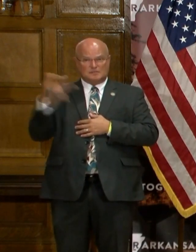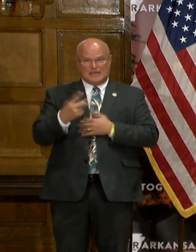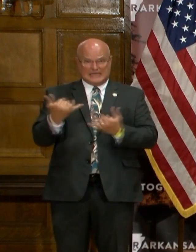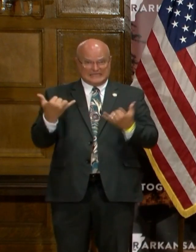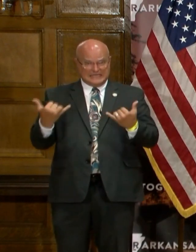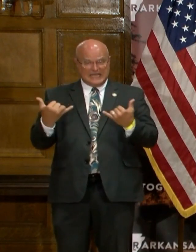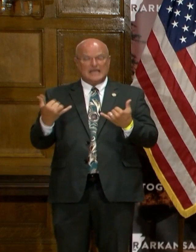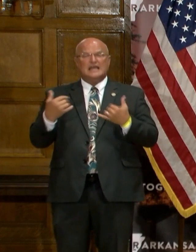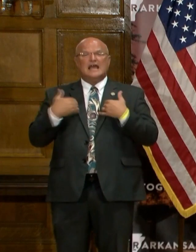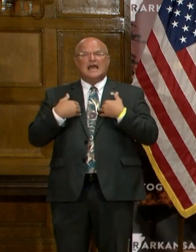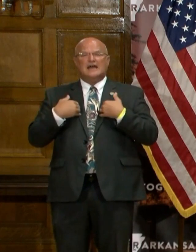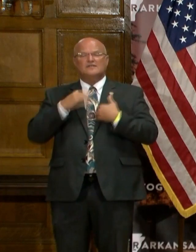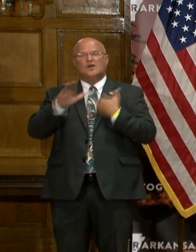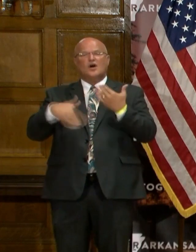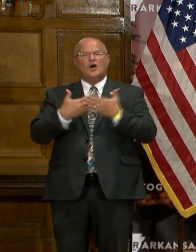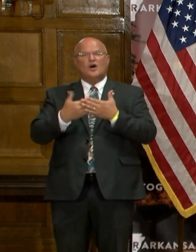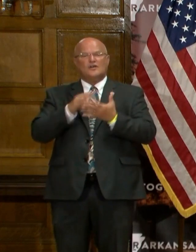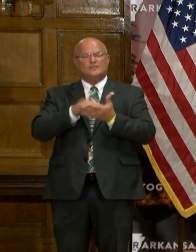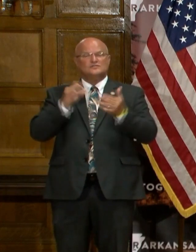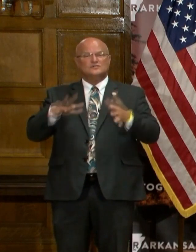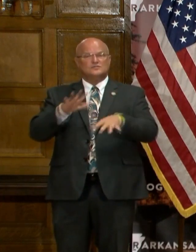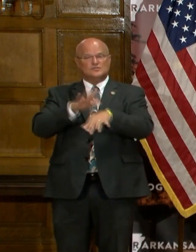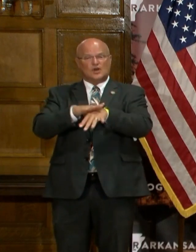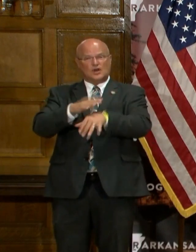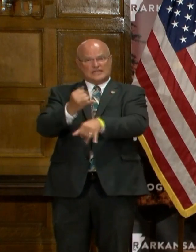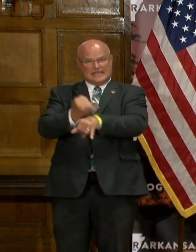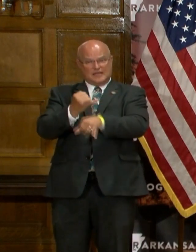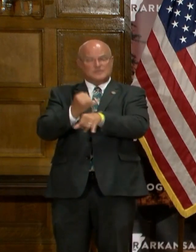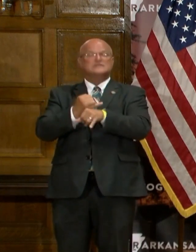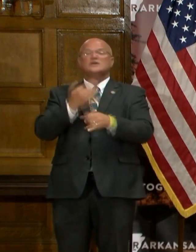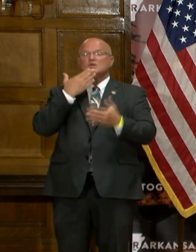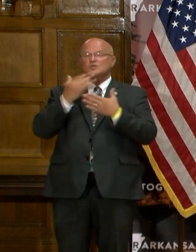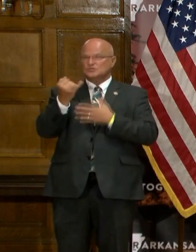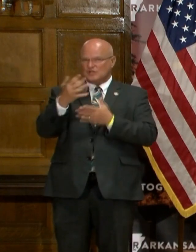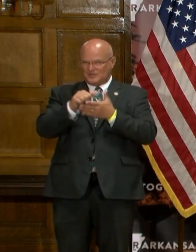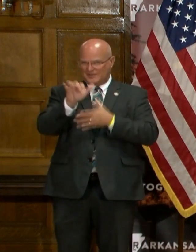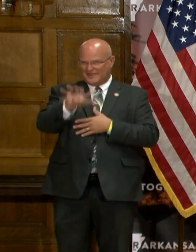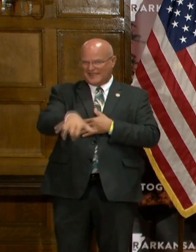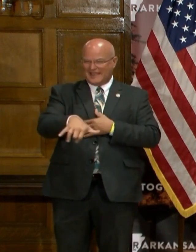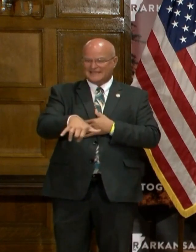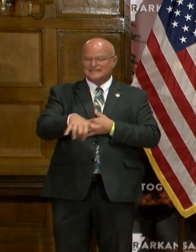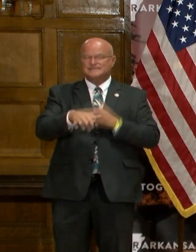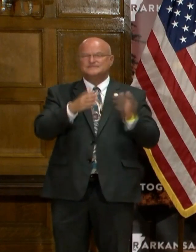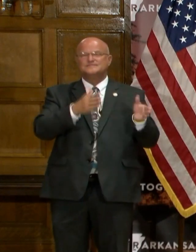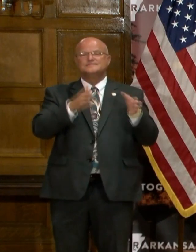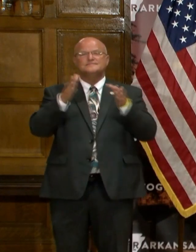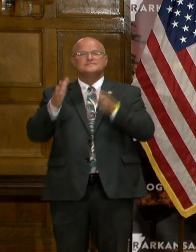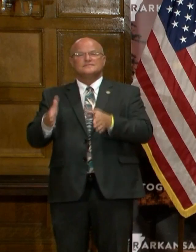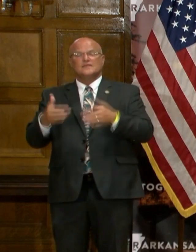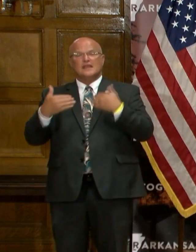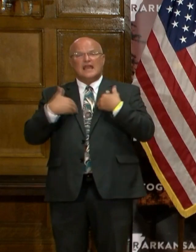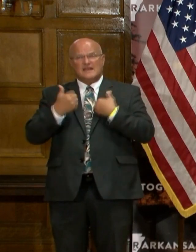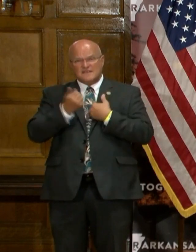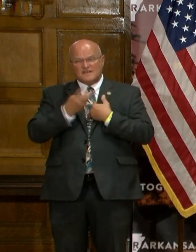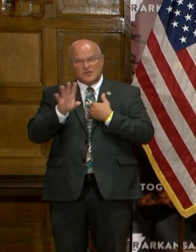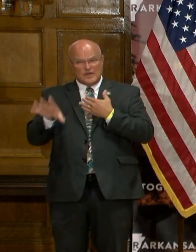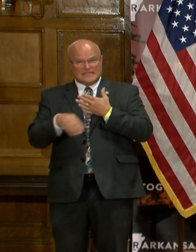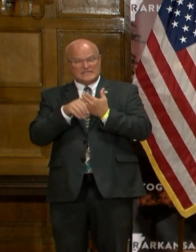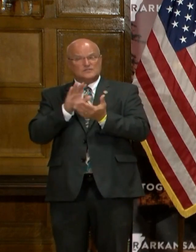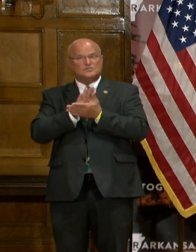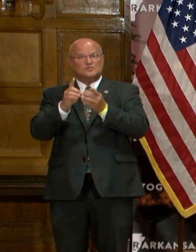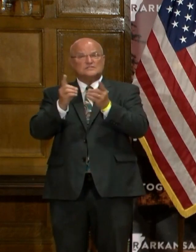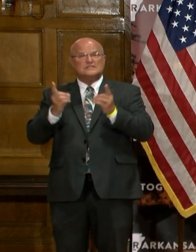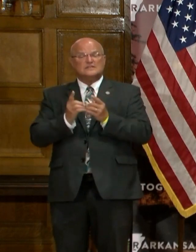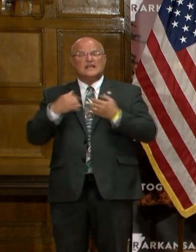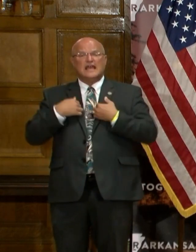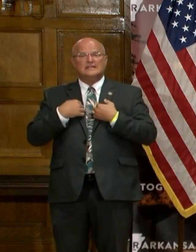today to having all of their students on site, so they've done a very good job with that. We do have a few additional school districts